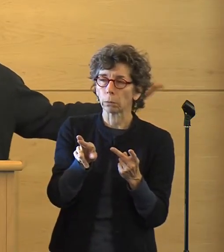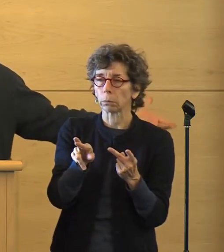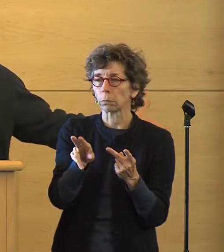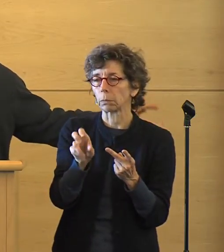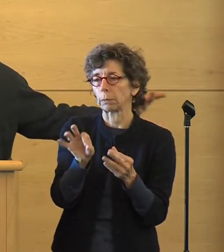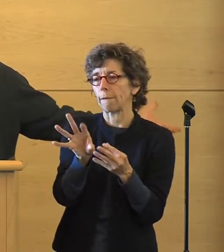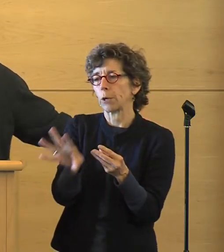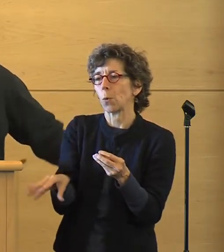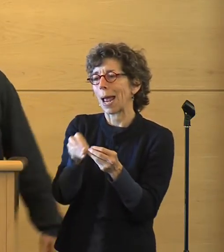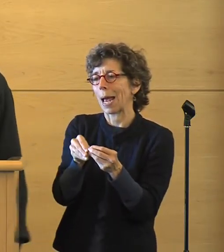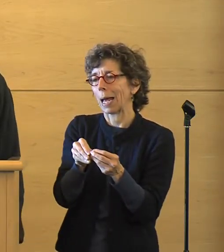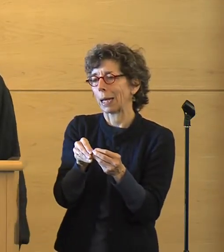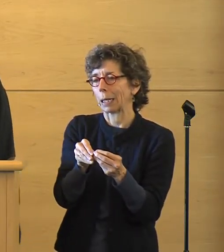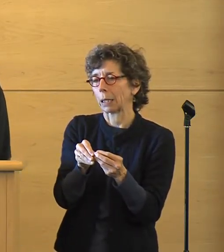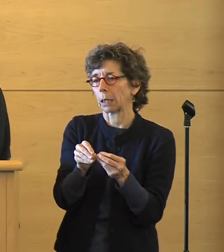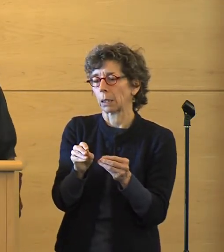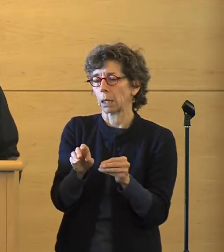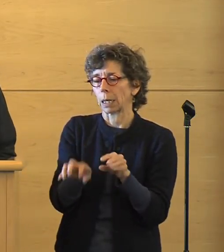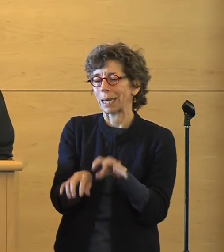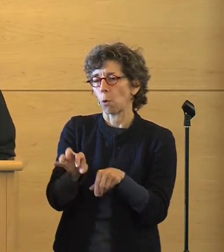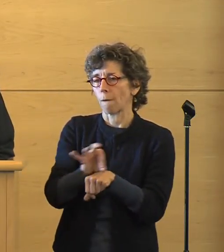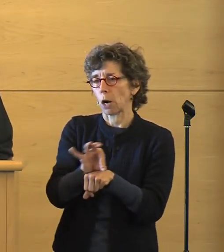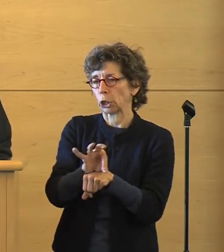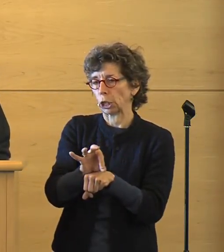can't advance to the next slide or go back.